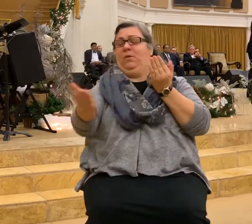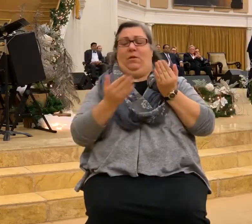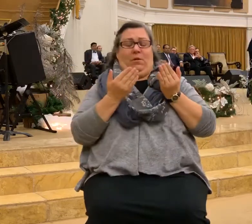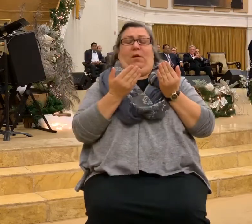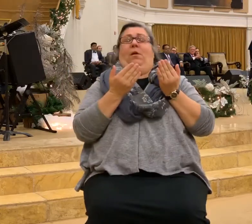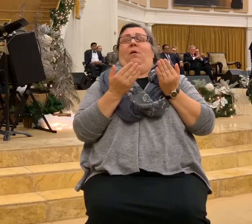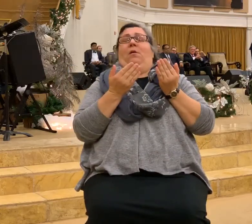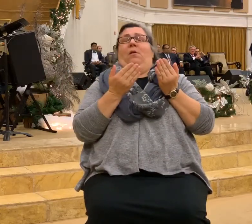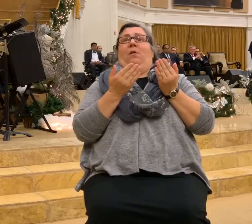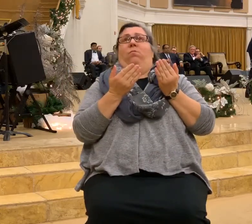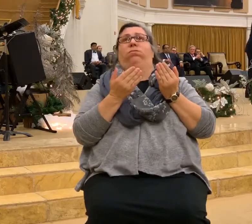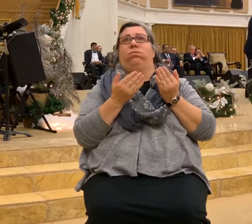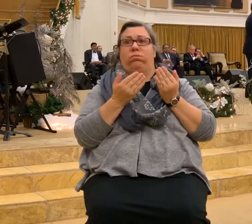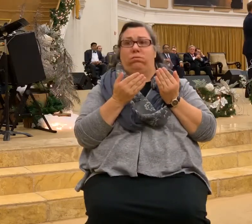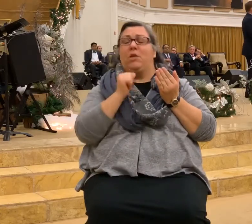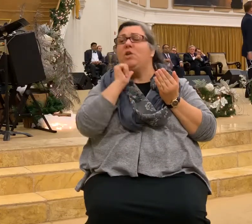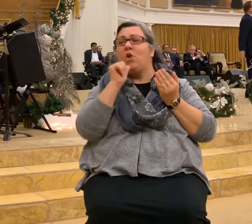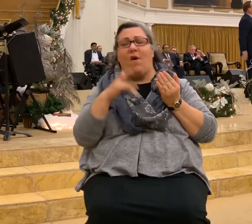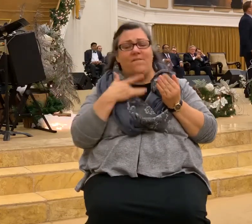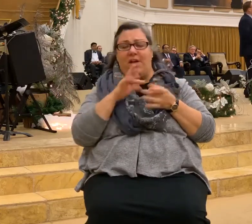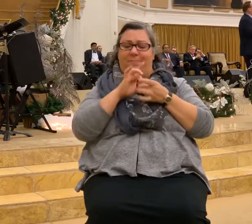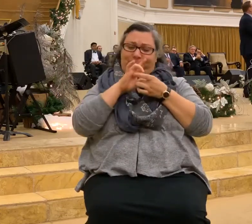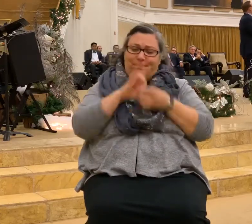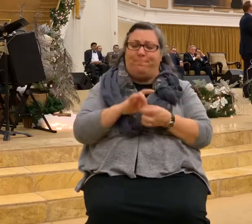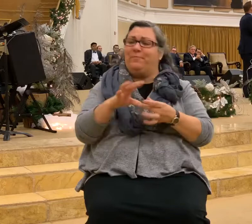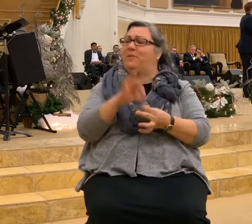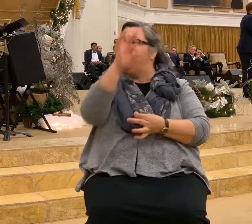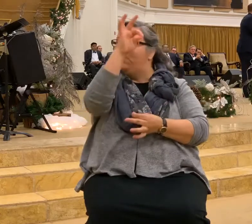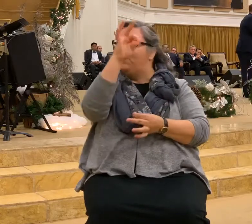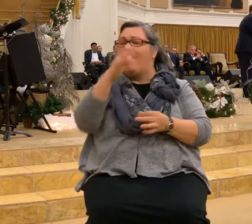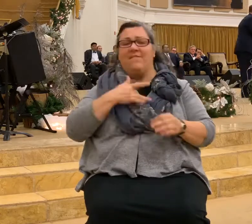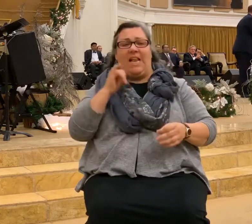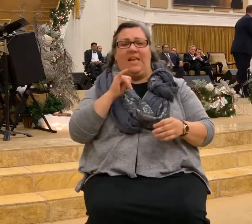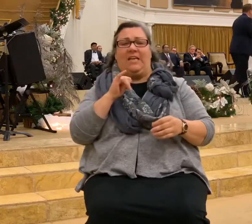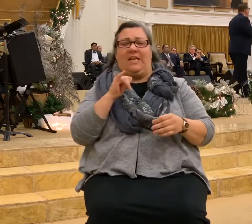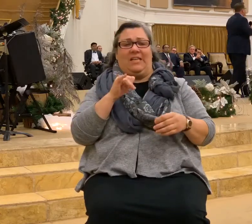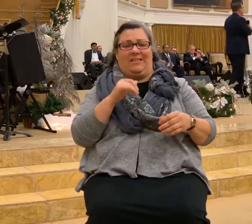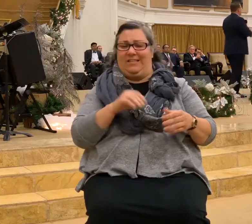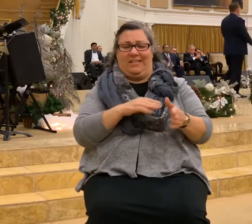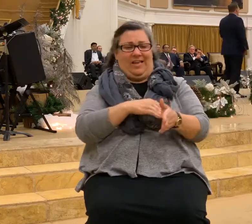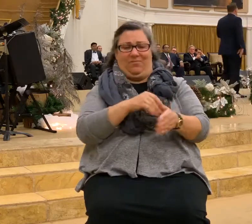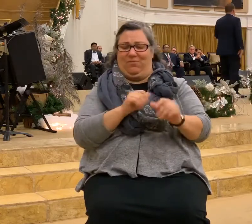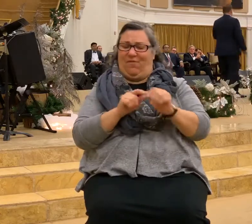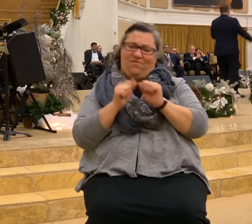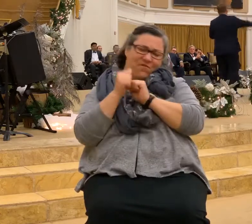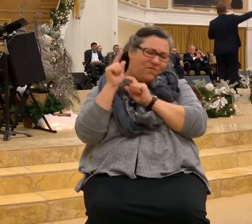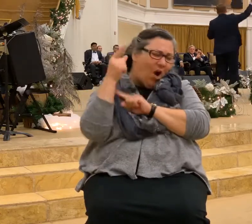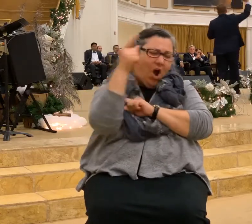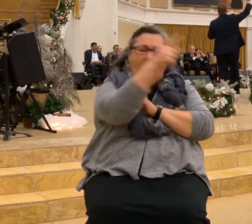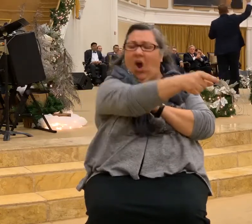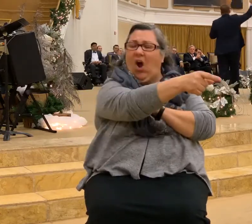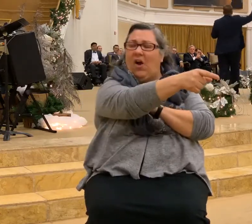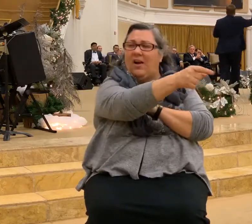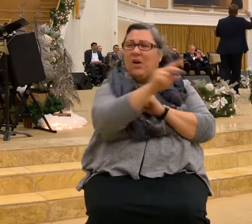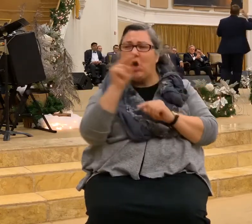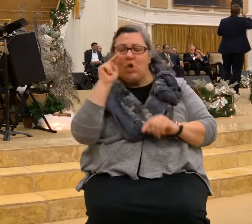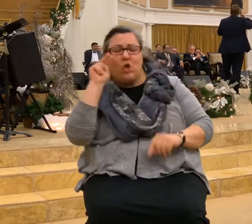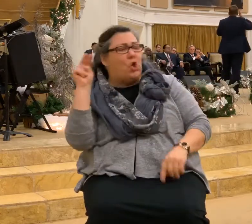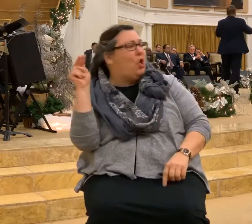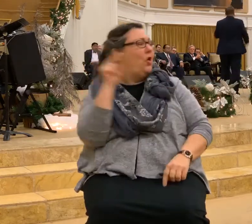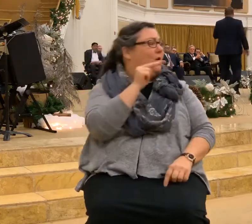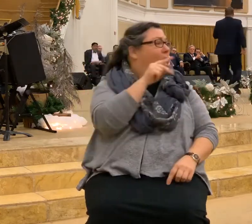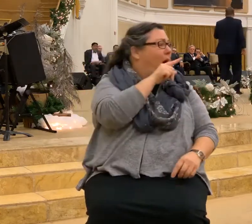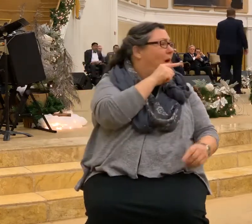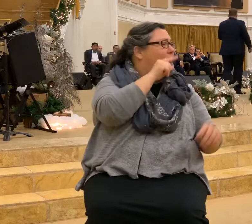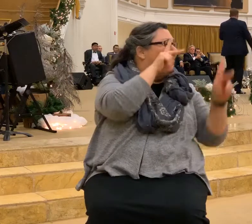real spiritual tonight. You feel like you're at the ends of the earth. And you look over and sister so-and-so is praising God